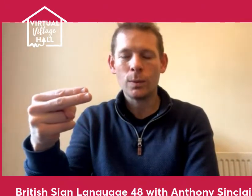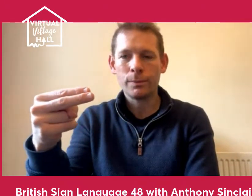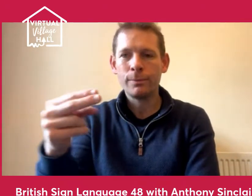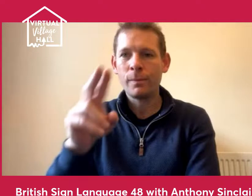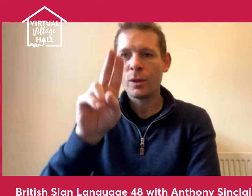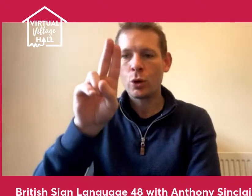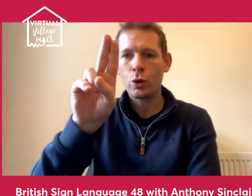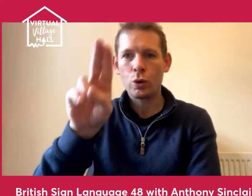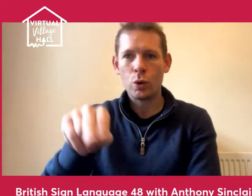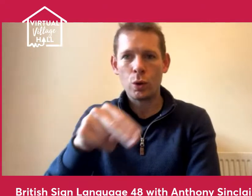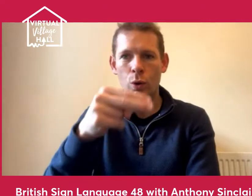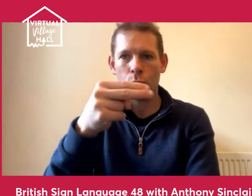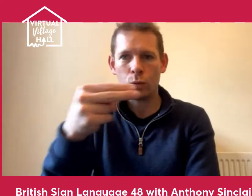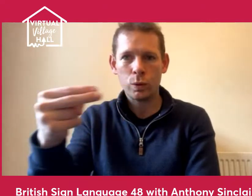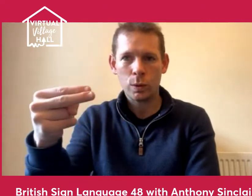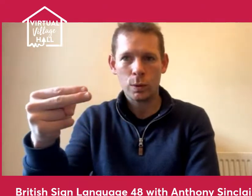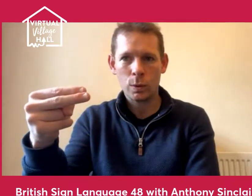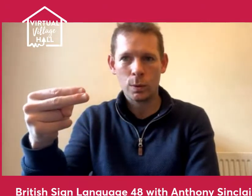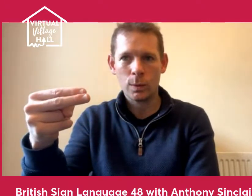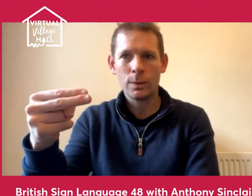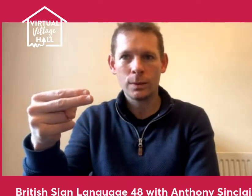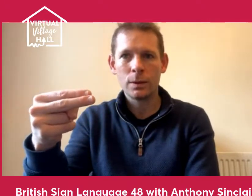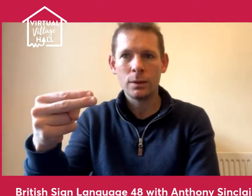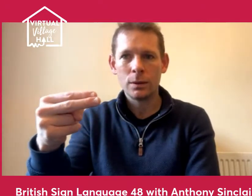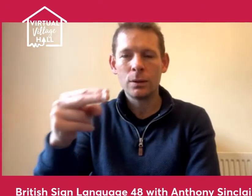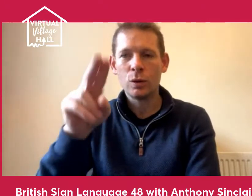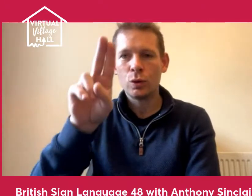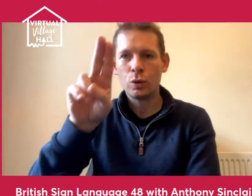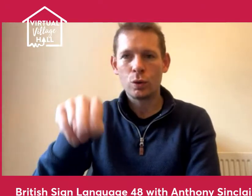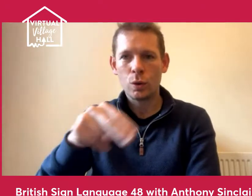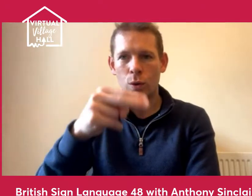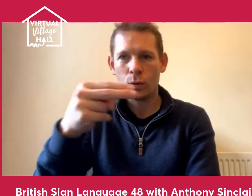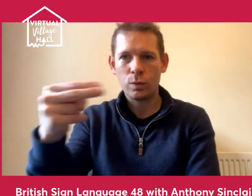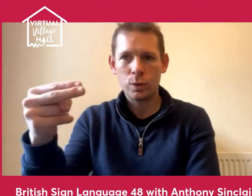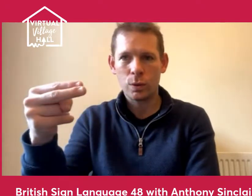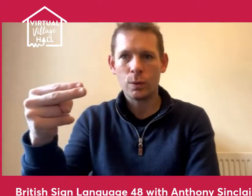should look like in sign language. So that's how we sign euro.